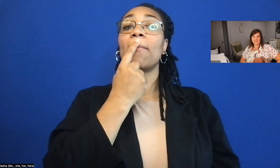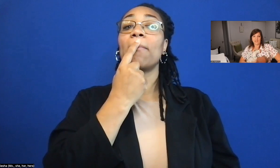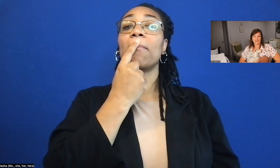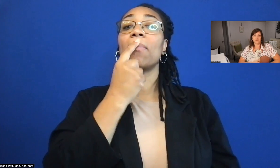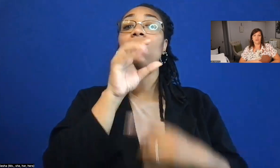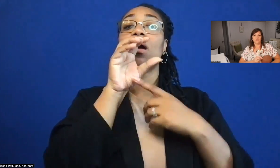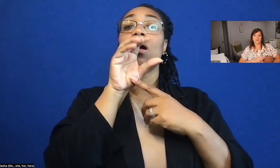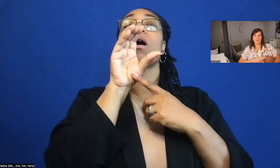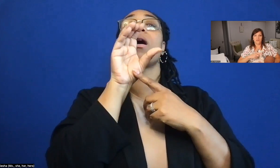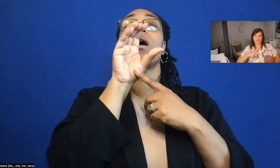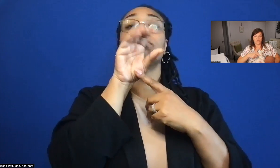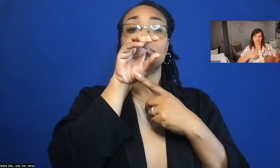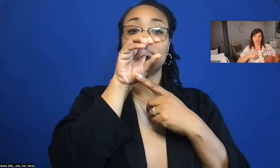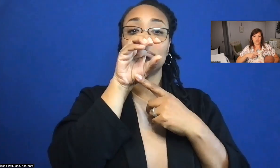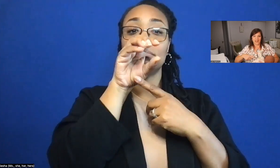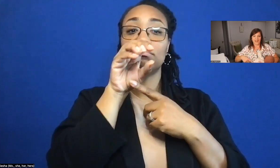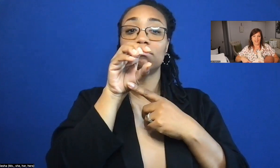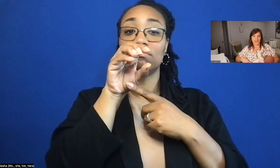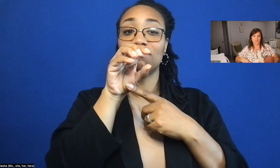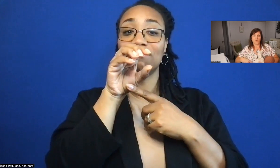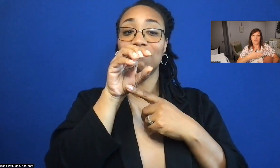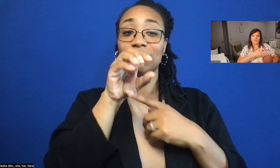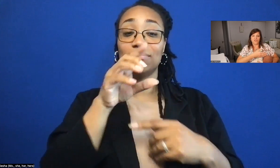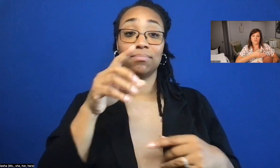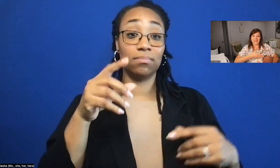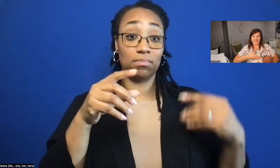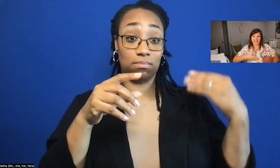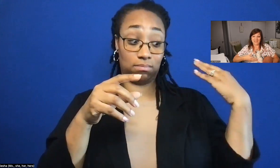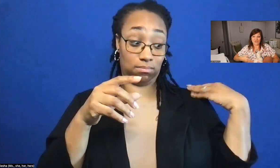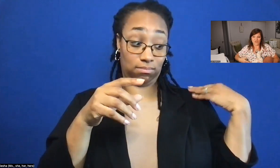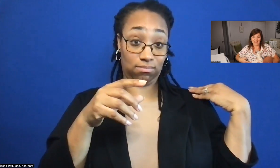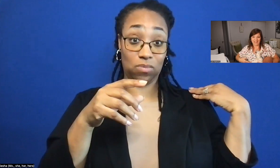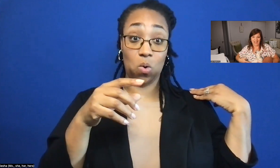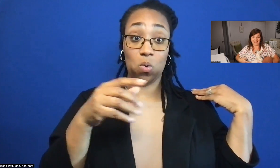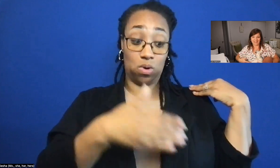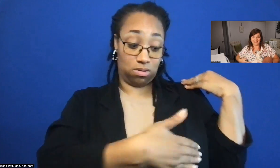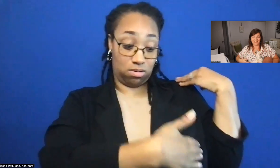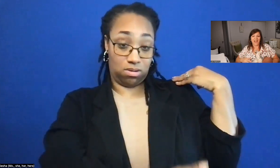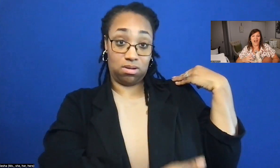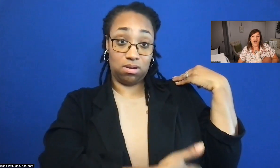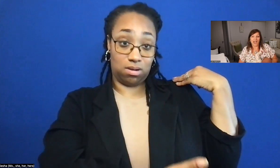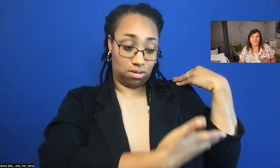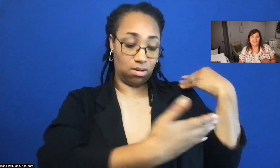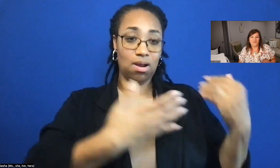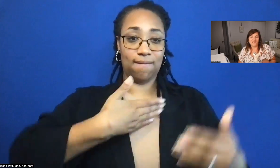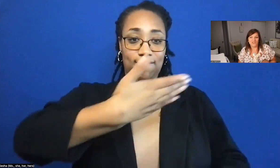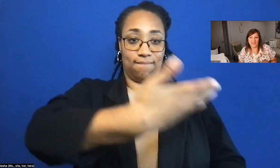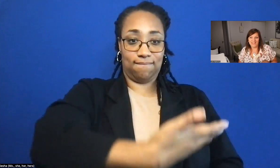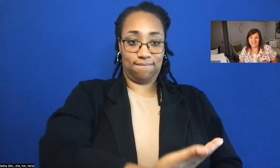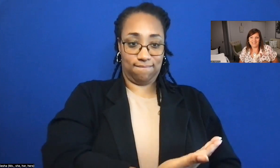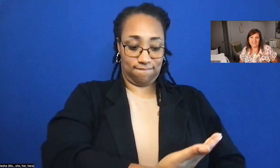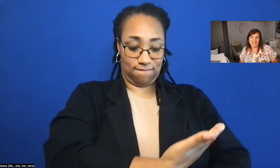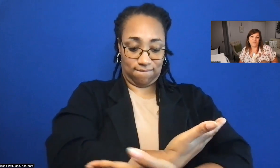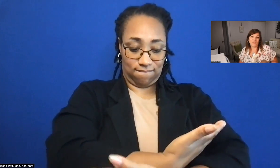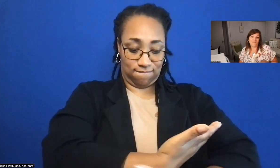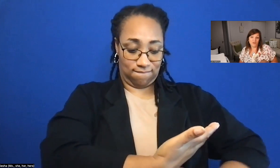Baby's ear, shoulder, and hip should be in a straight line. I will demonstrate